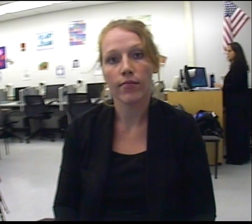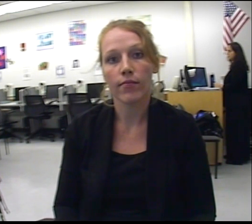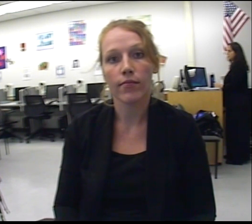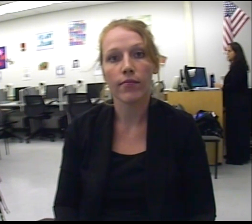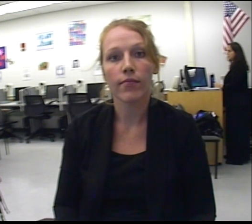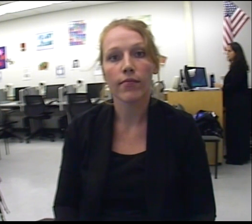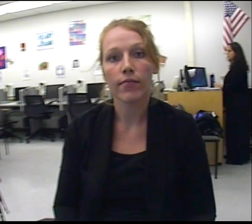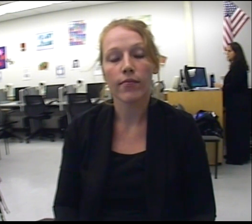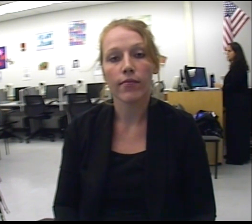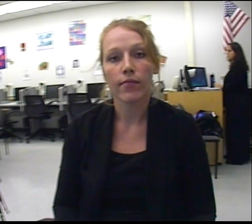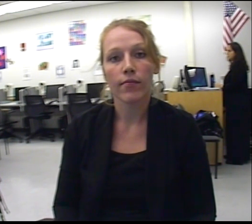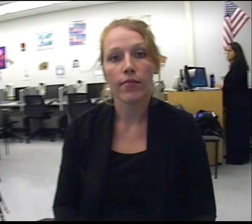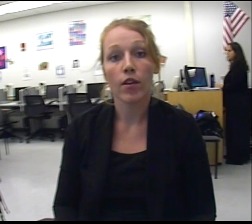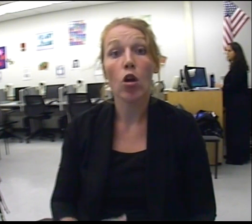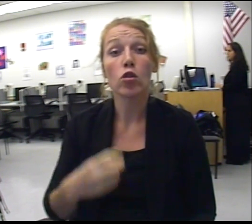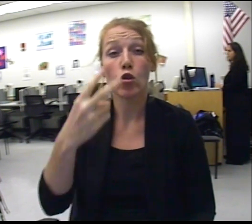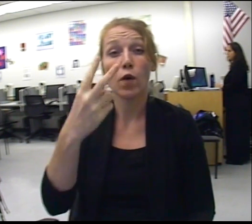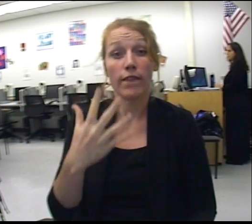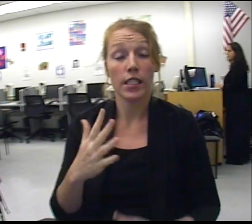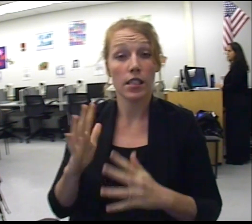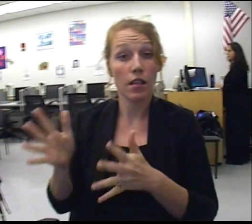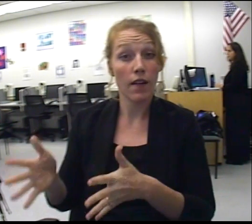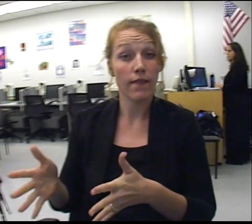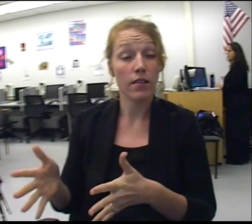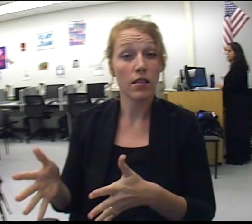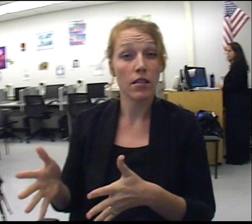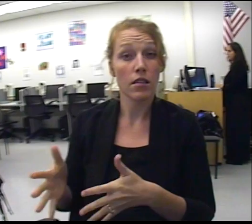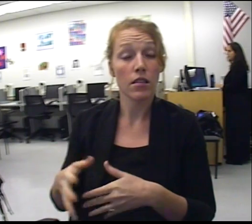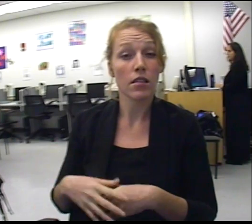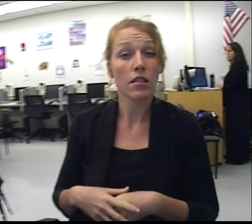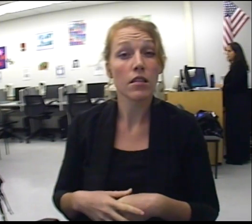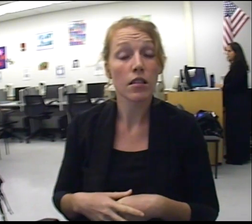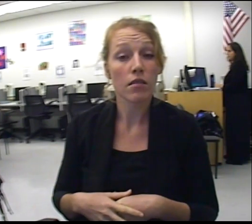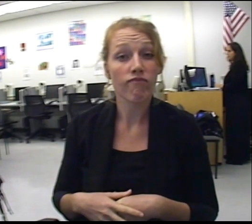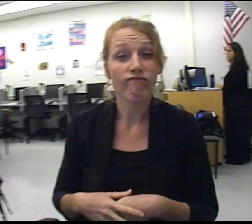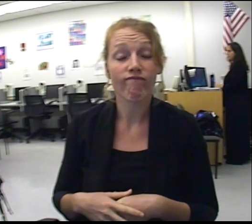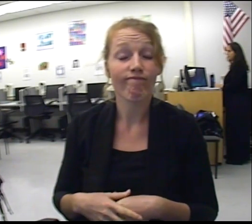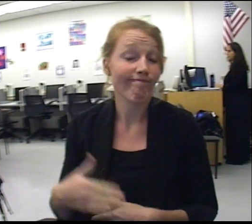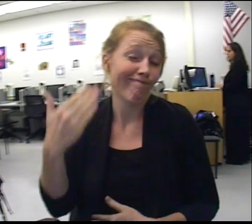The 2/5 that are remaining, they didn't know. They were undecided.